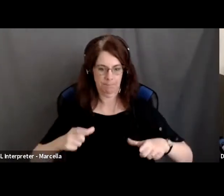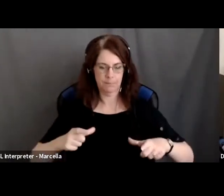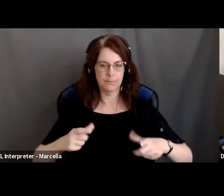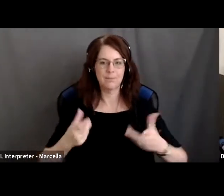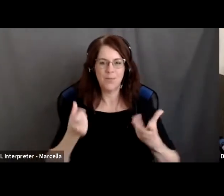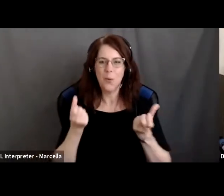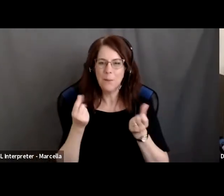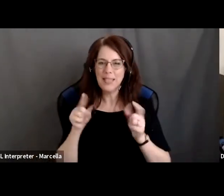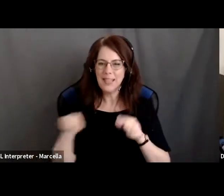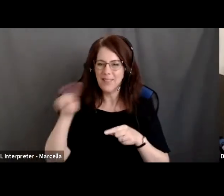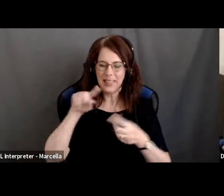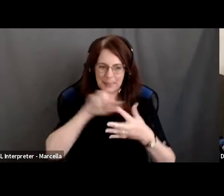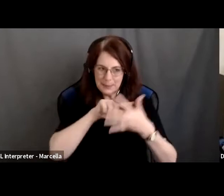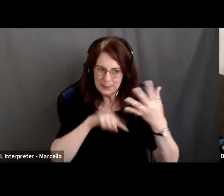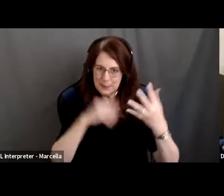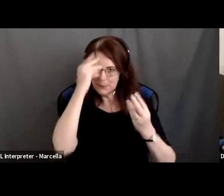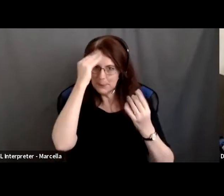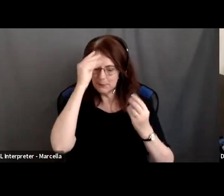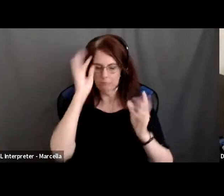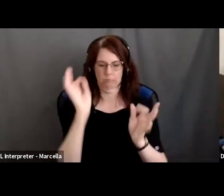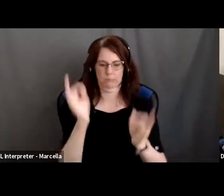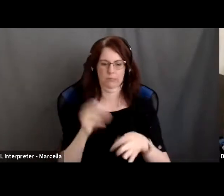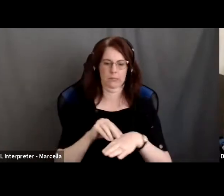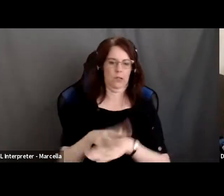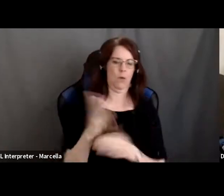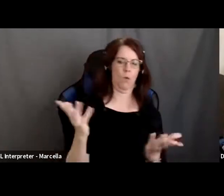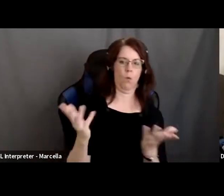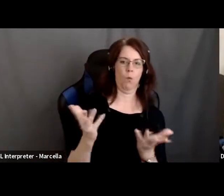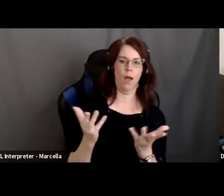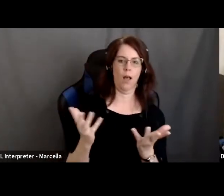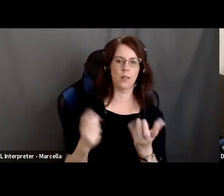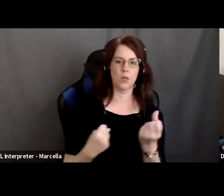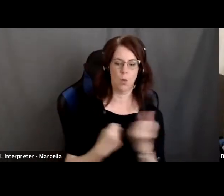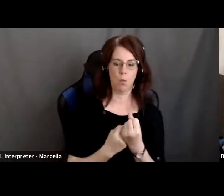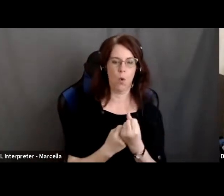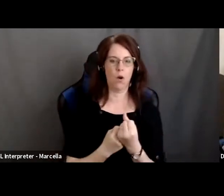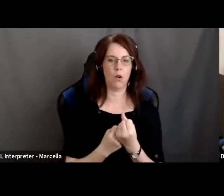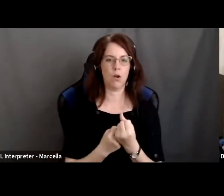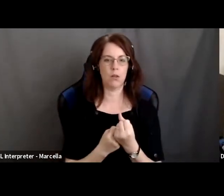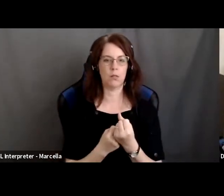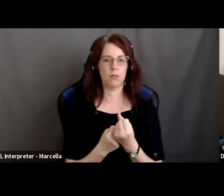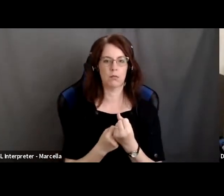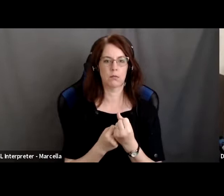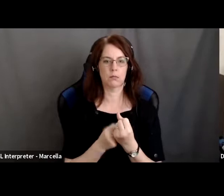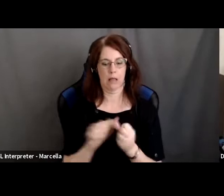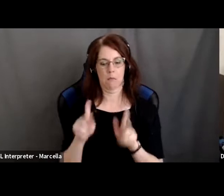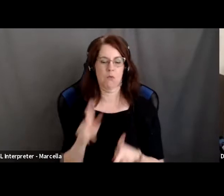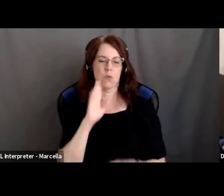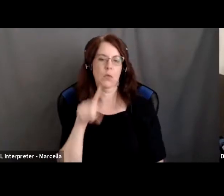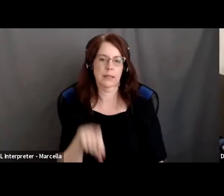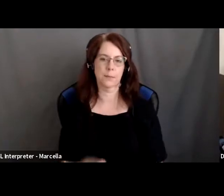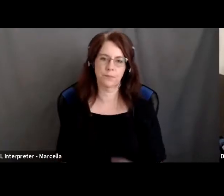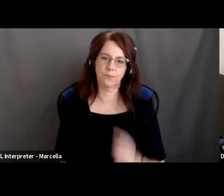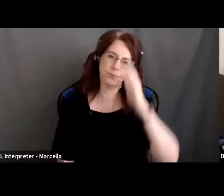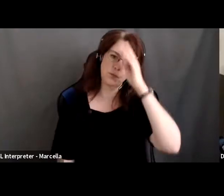these considerations go into determining what the supports a person is going to use.